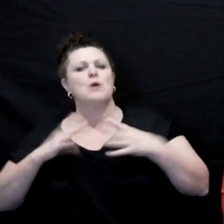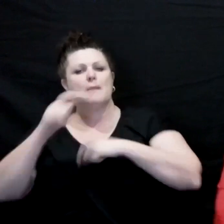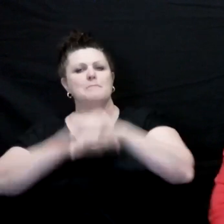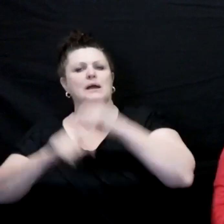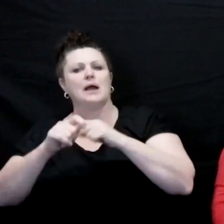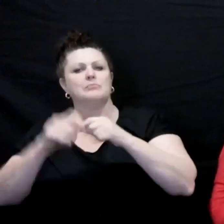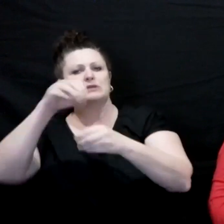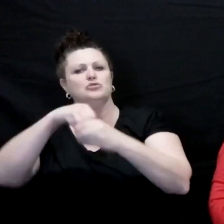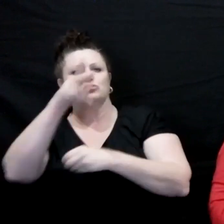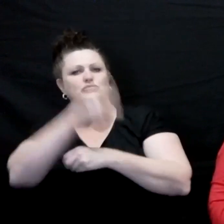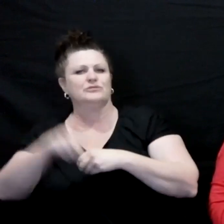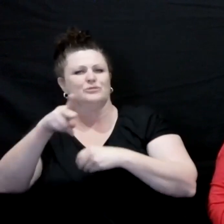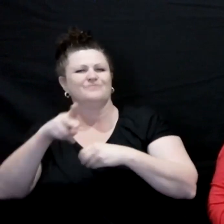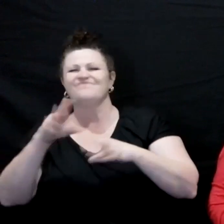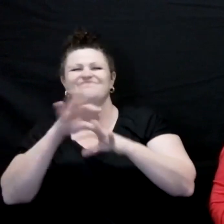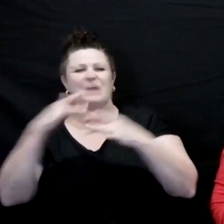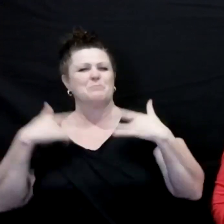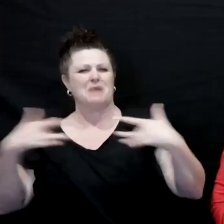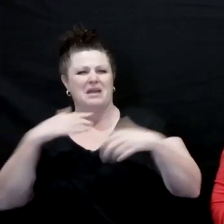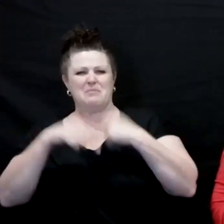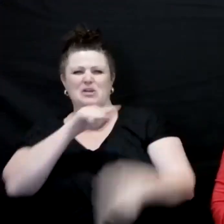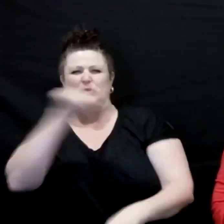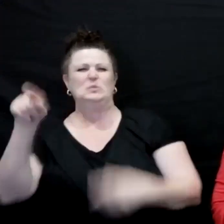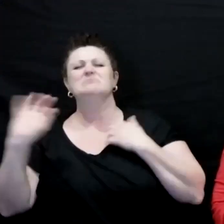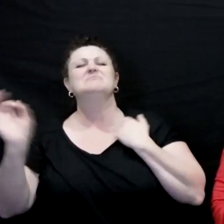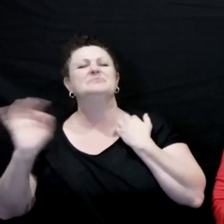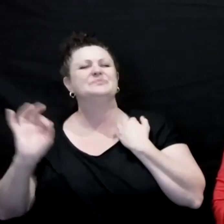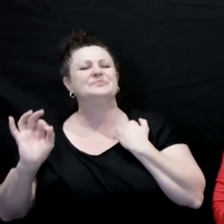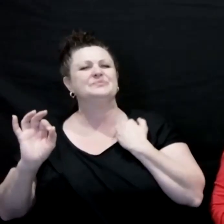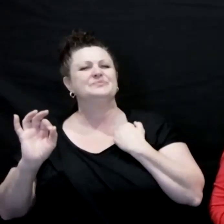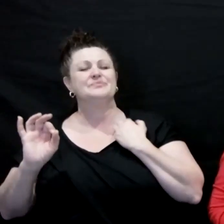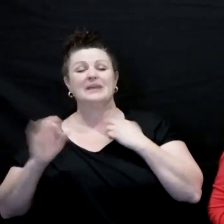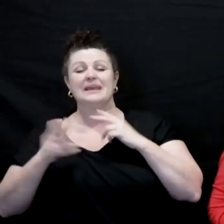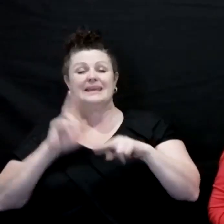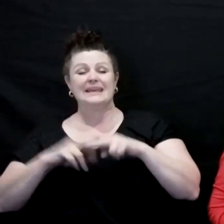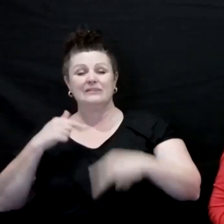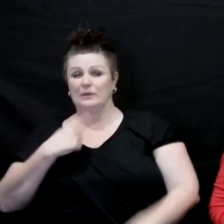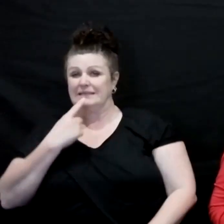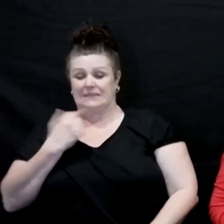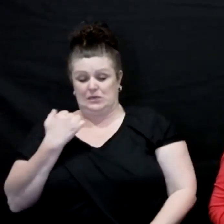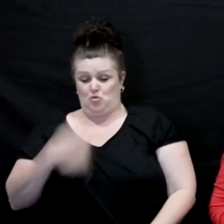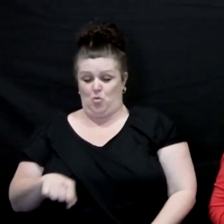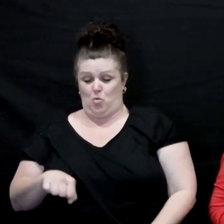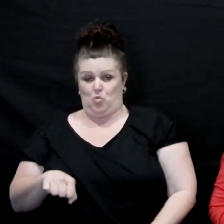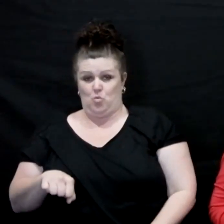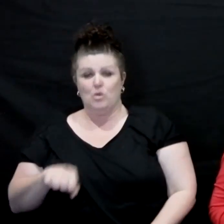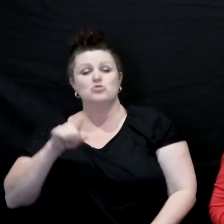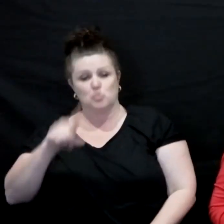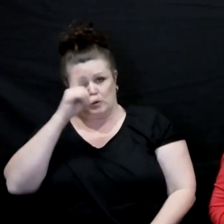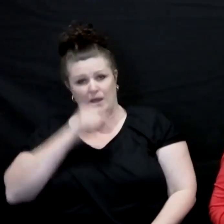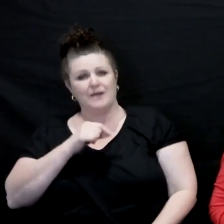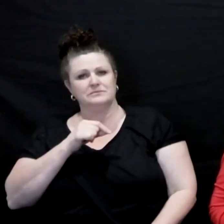lot to do with you. It just changes whether, if we say no, you go to an internal